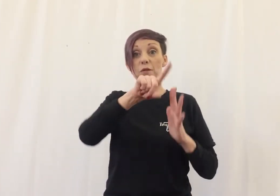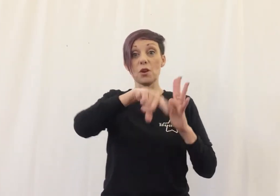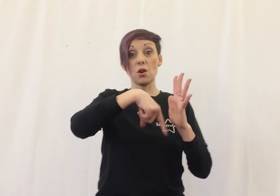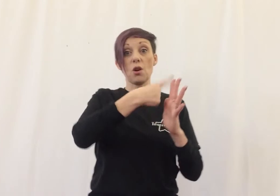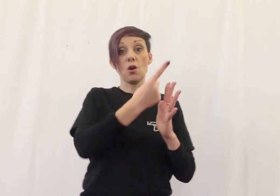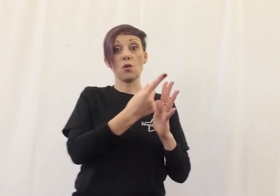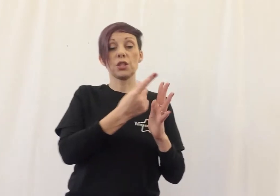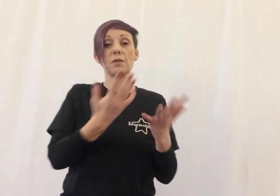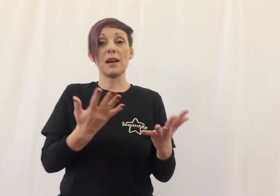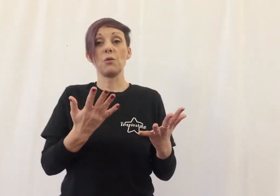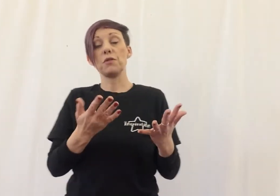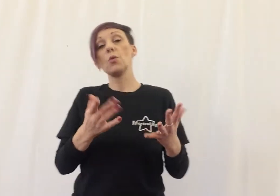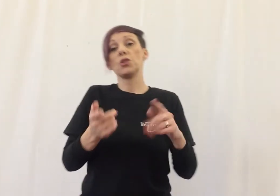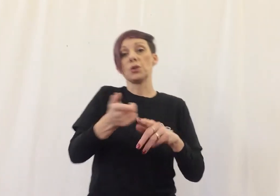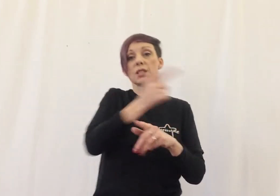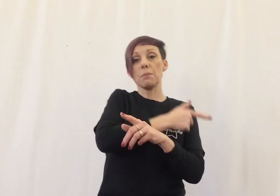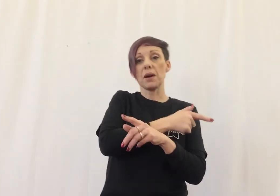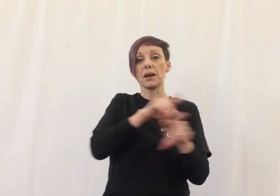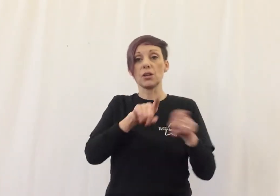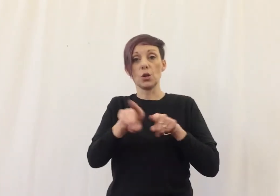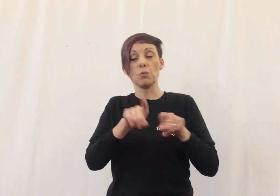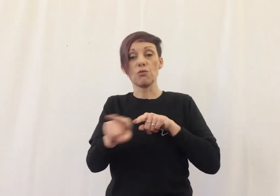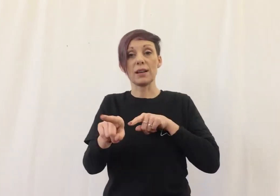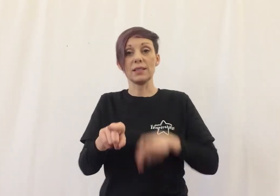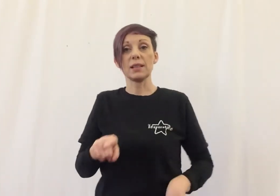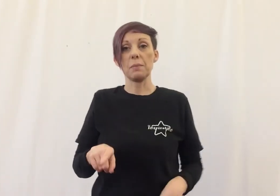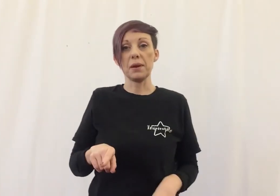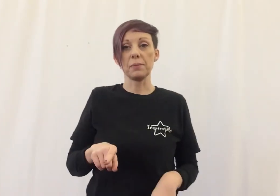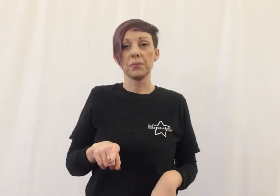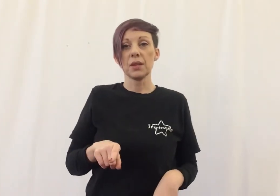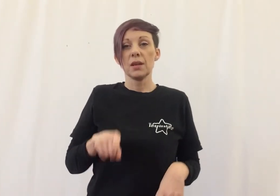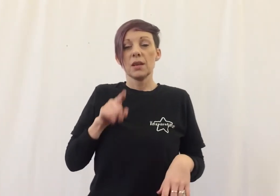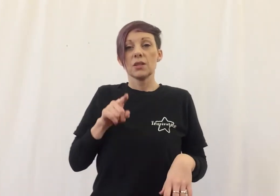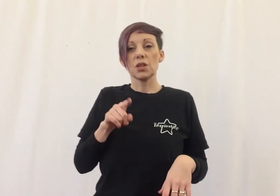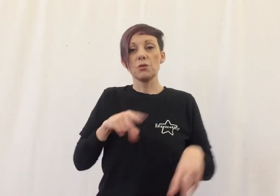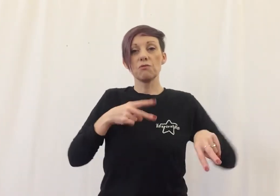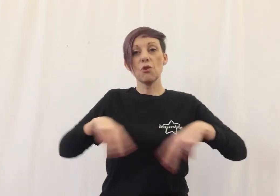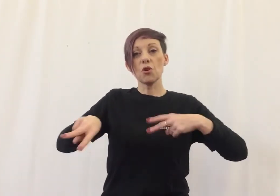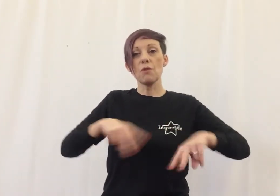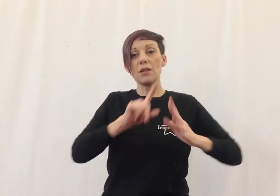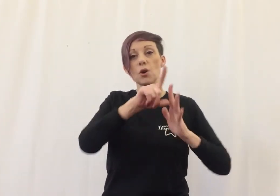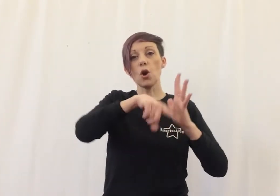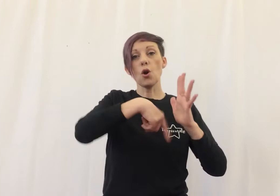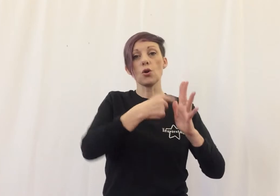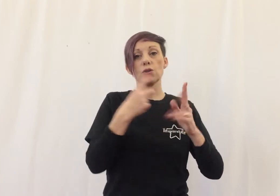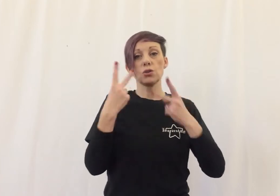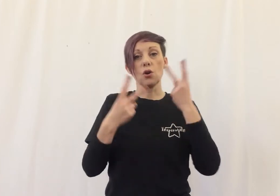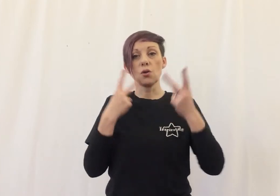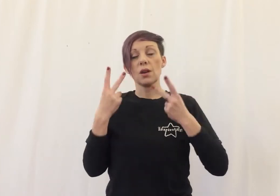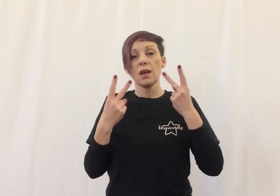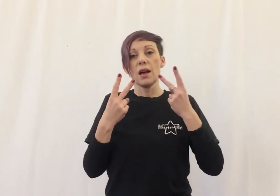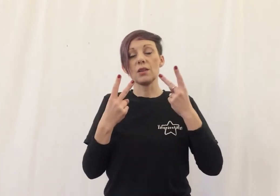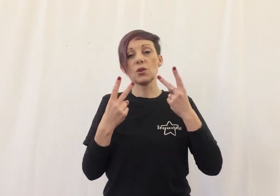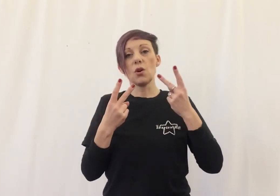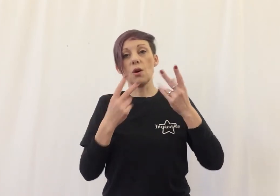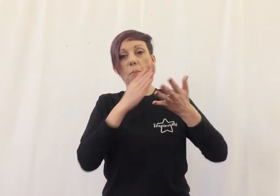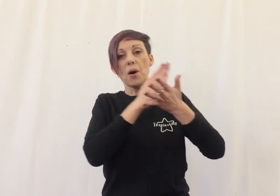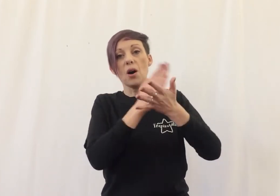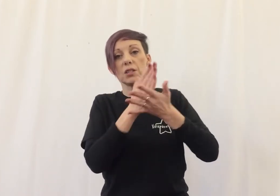our clock. So now if you want, you can skip back and you can practice that bit. So the Rock Around the Clock song has got parts of it